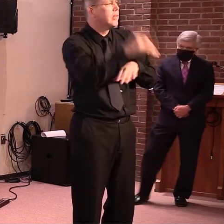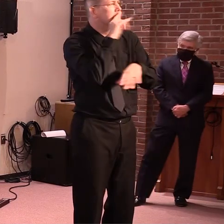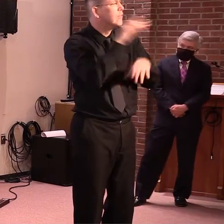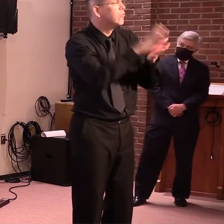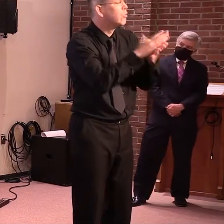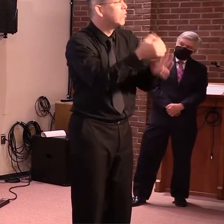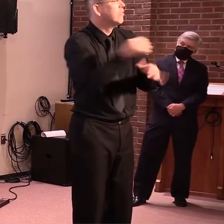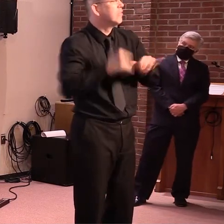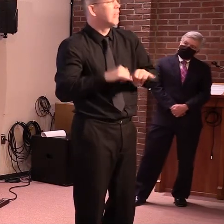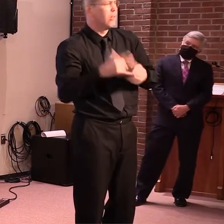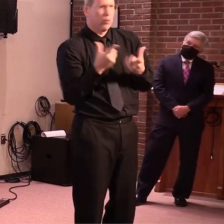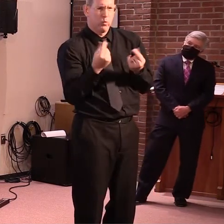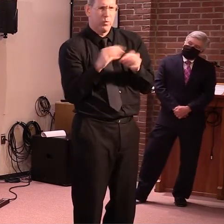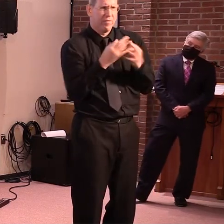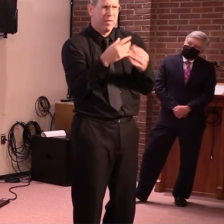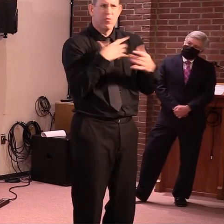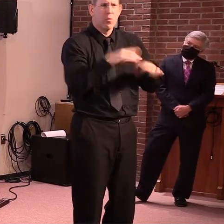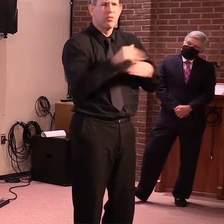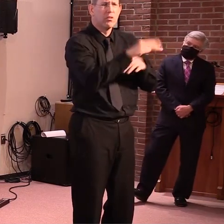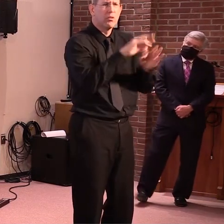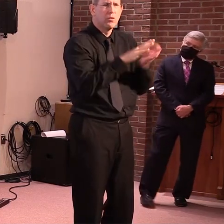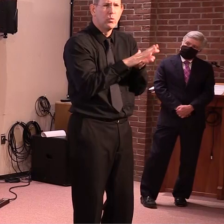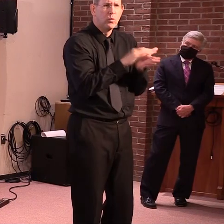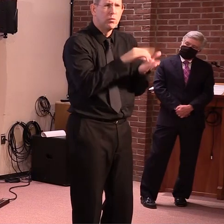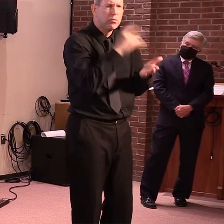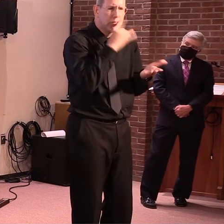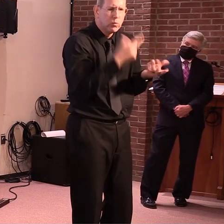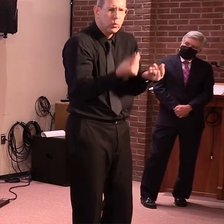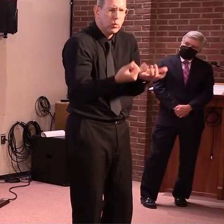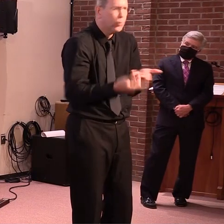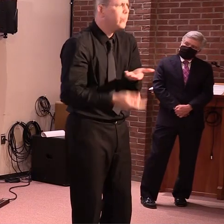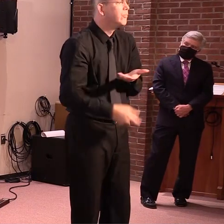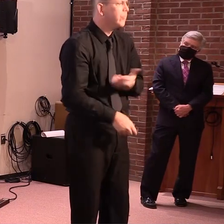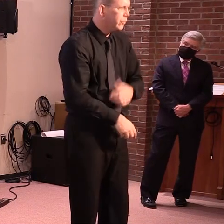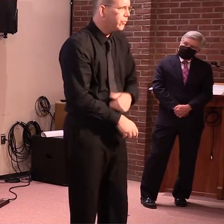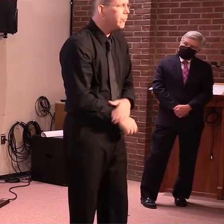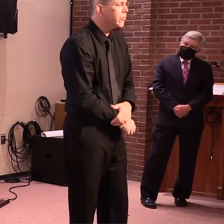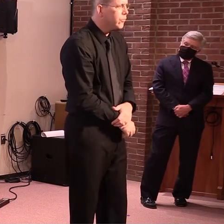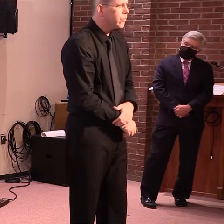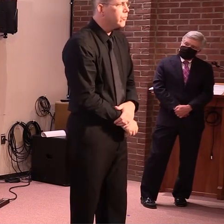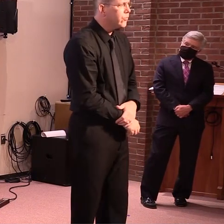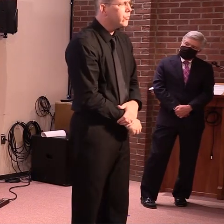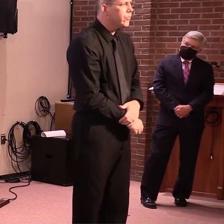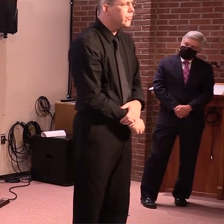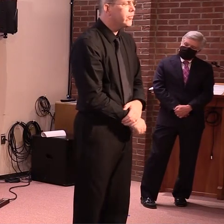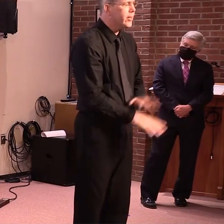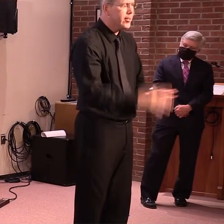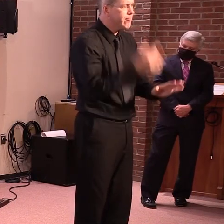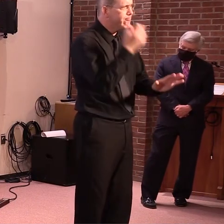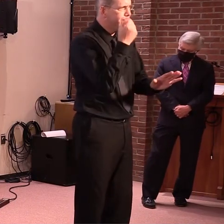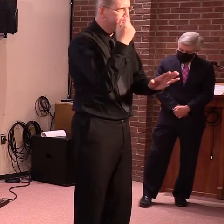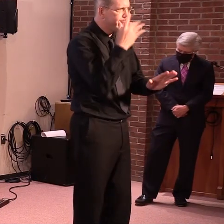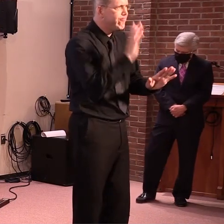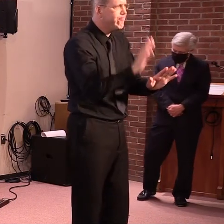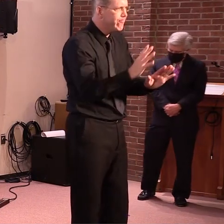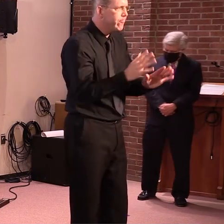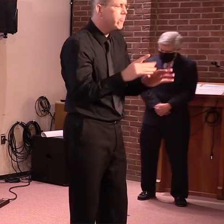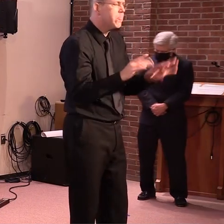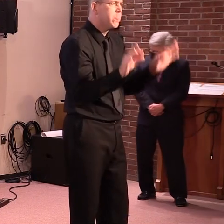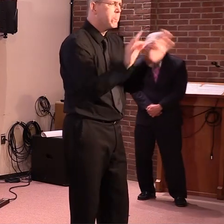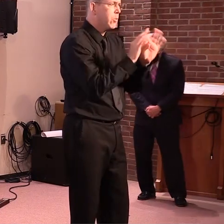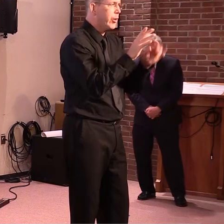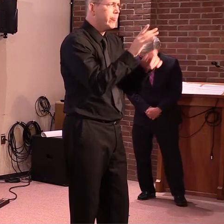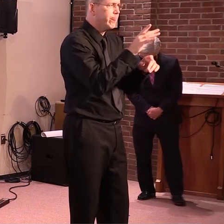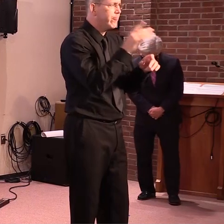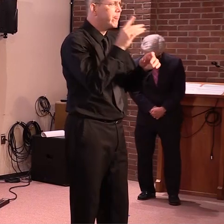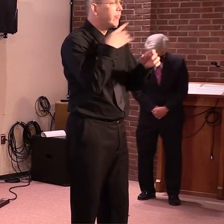next phase of the iteration of the guidance. It's a very complex planning process we've been involved in, and I think we